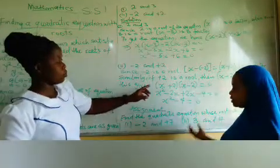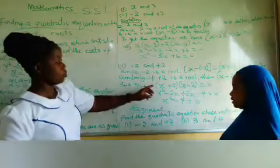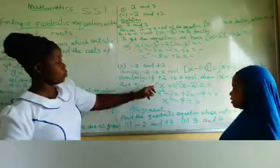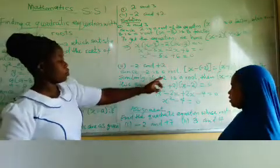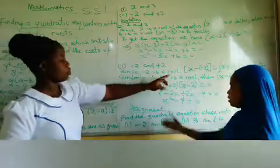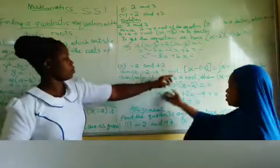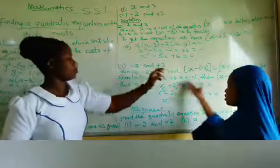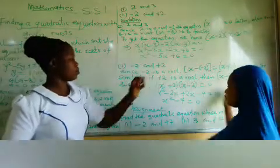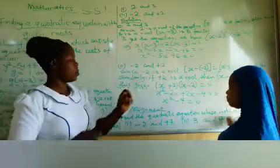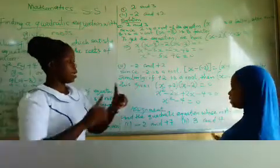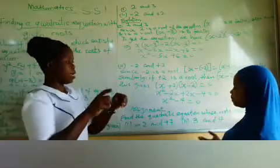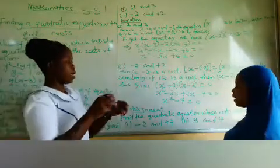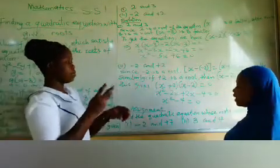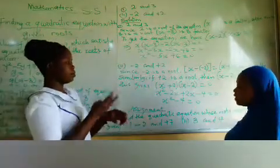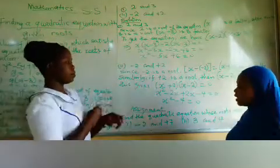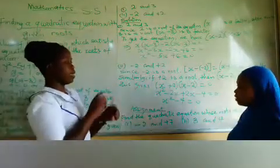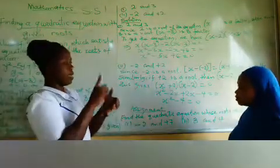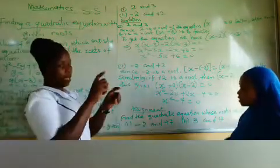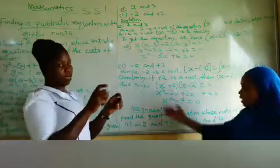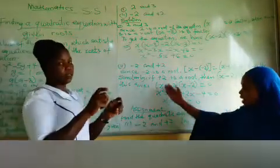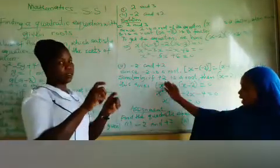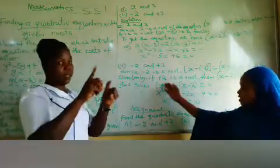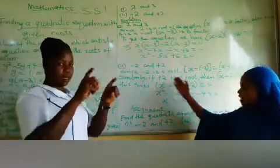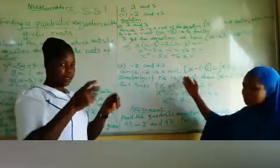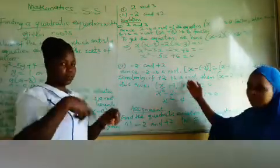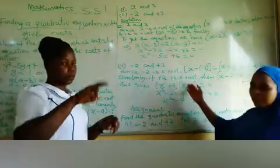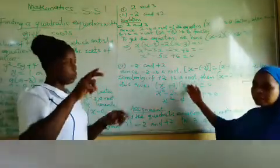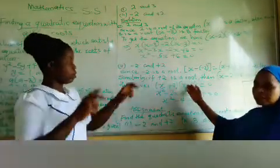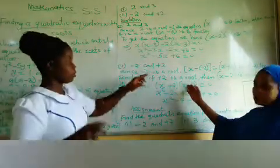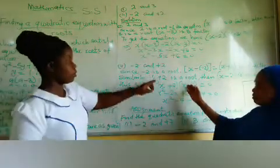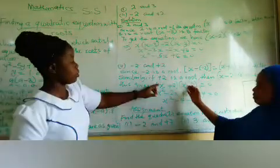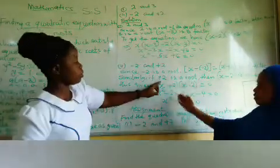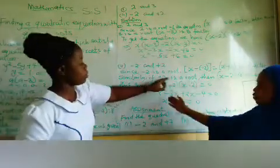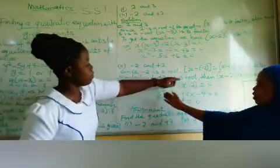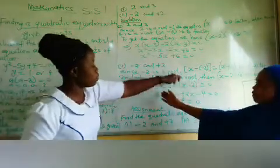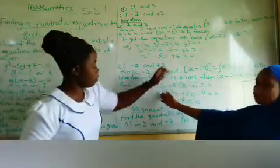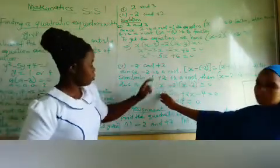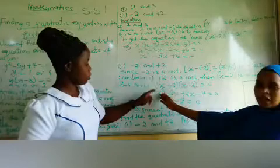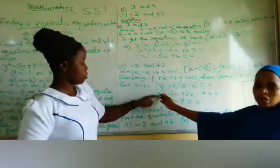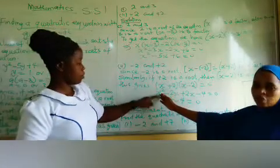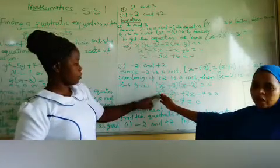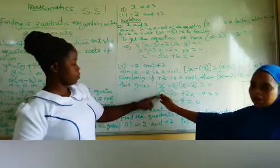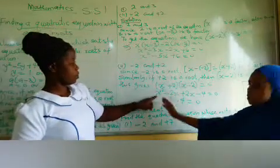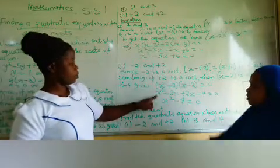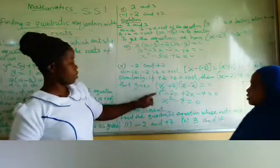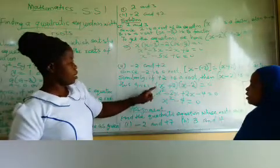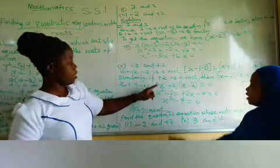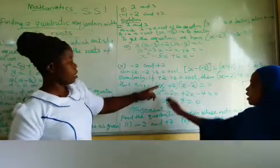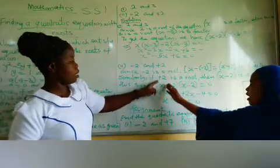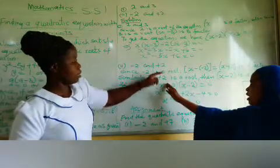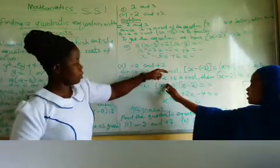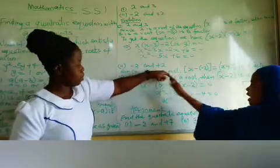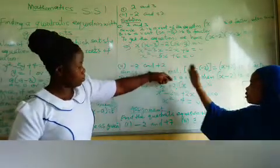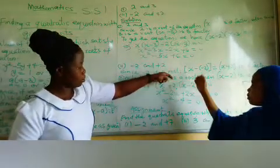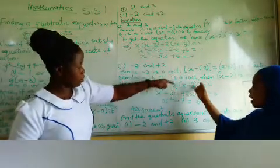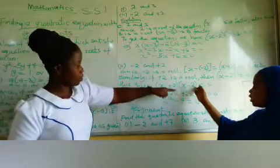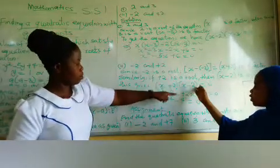classes. Just multiply it out. X times x will give us x squared. X times minus